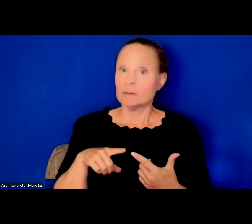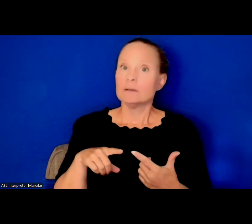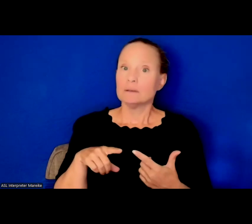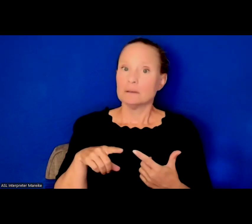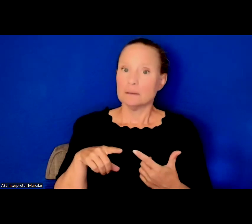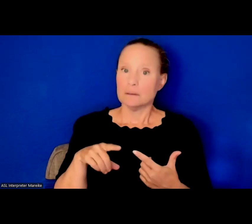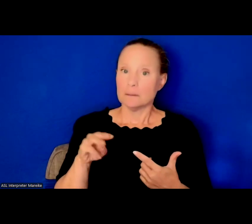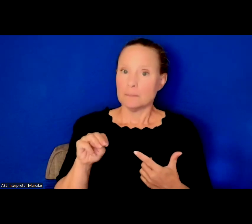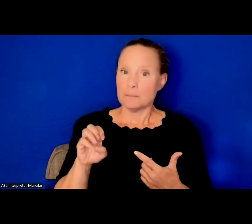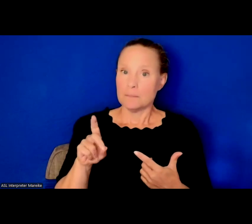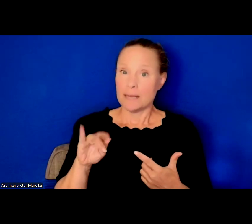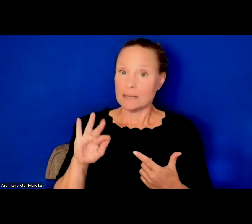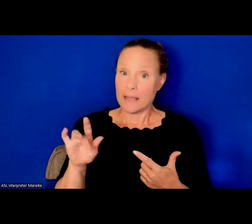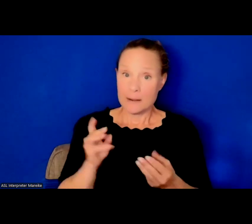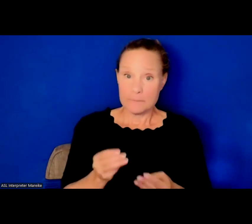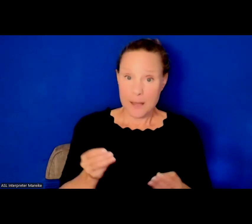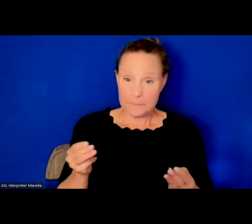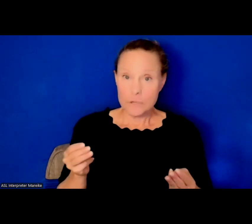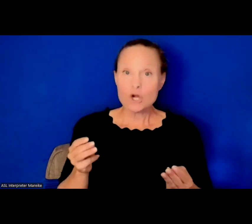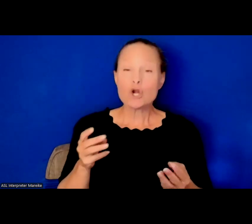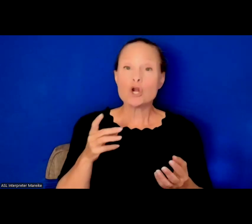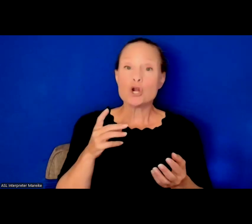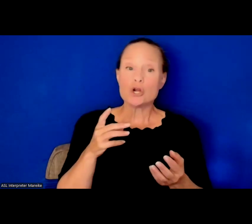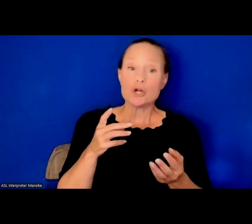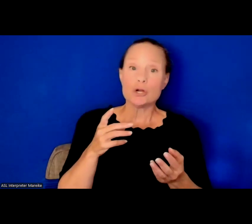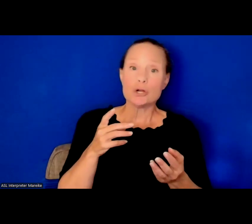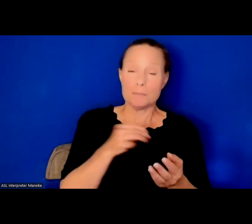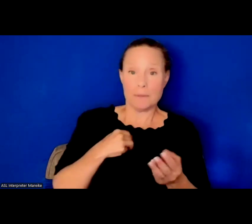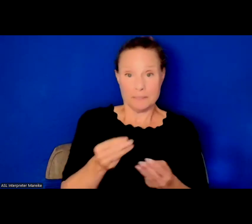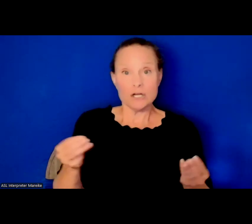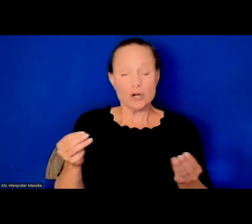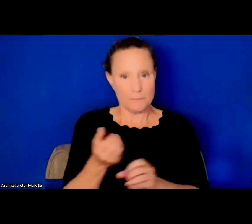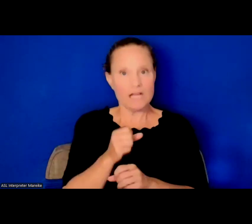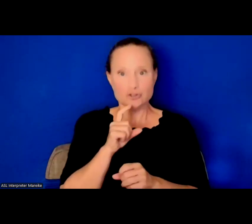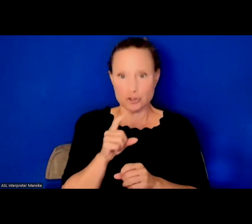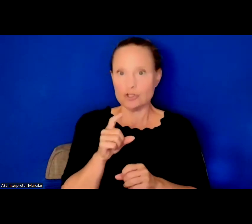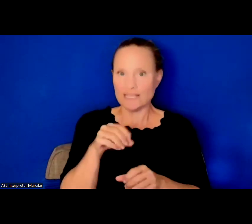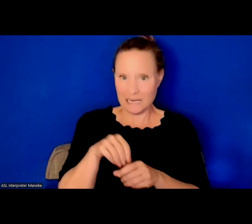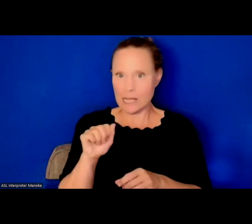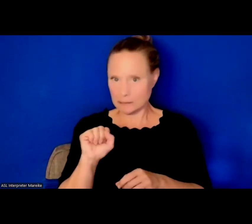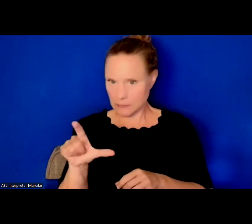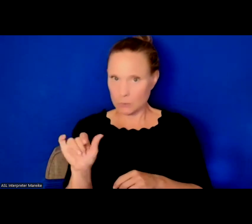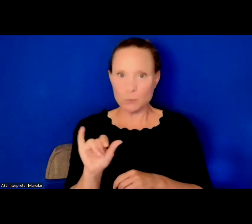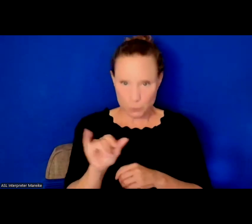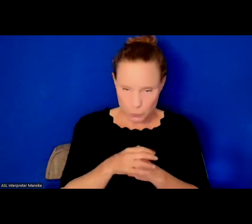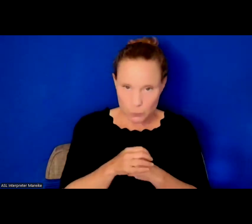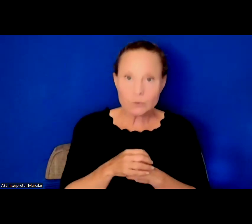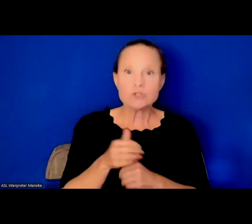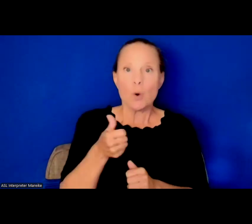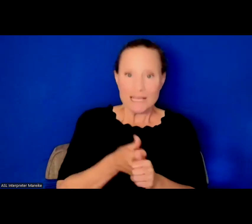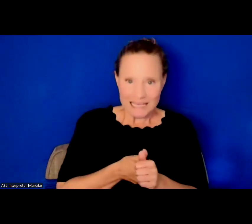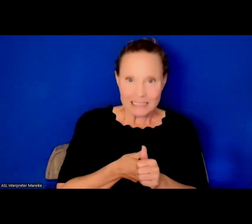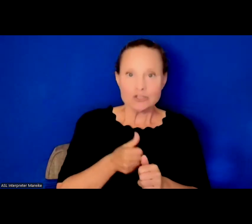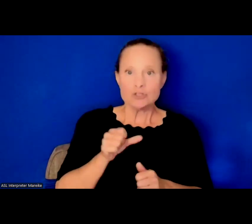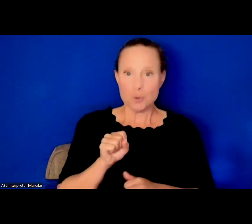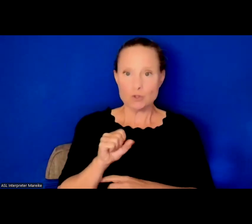member materials and made them ASL friendly. So each social care network is making sure that